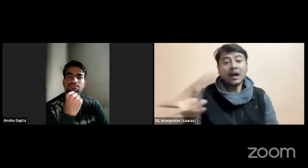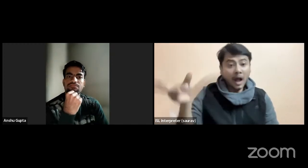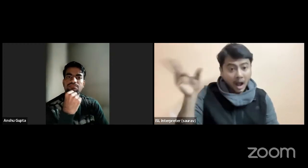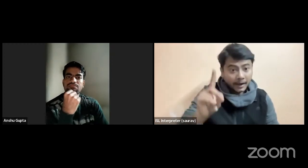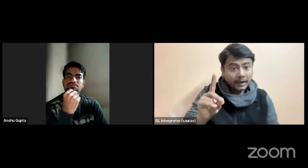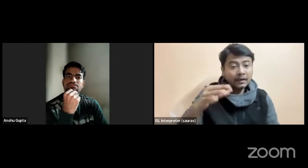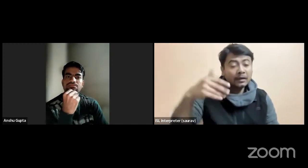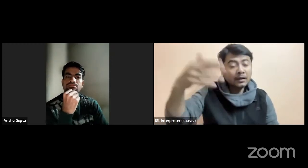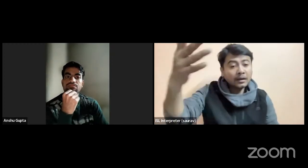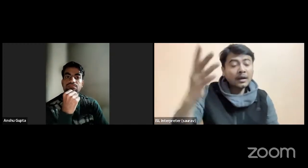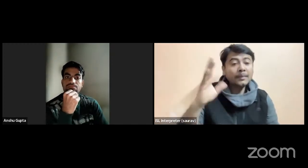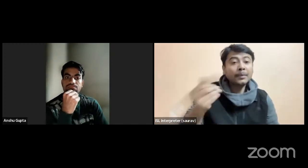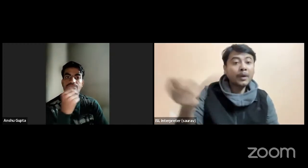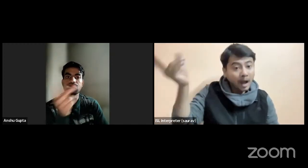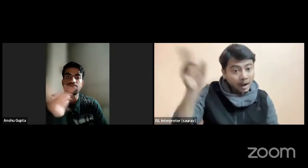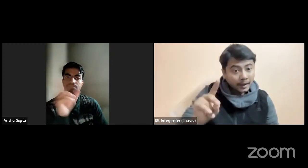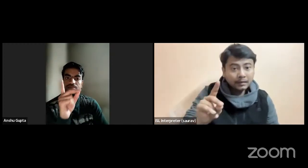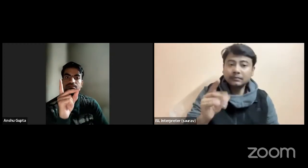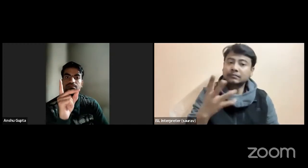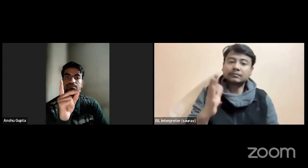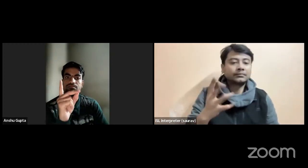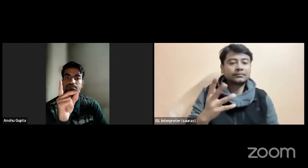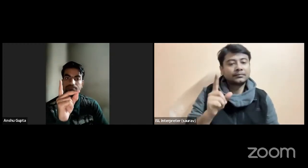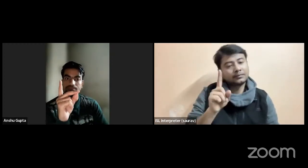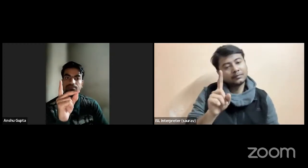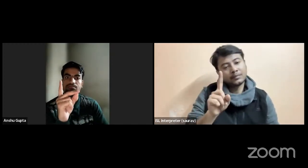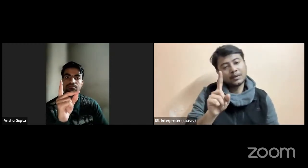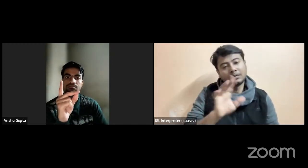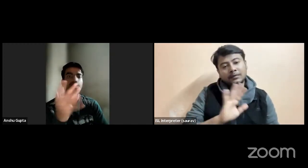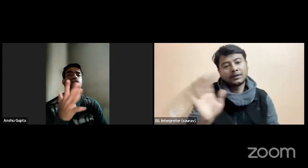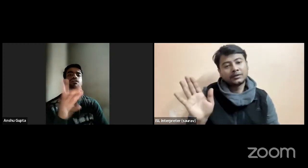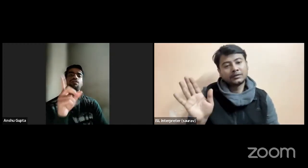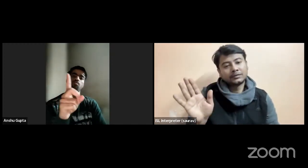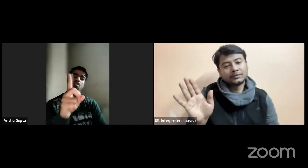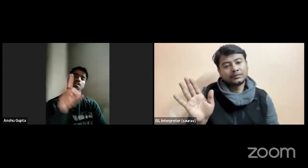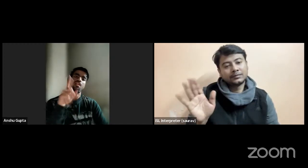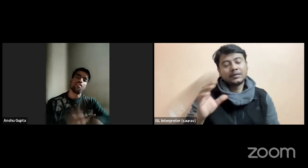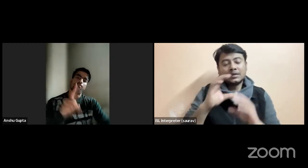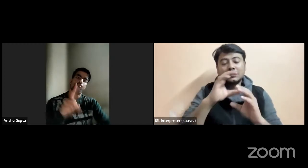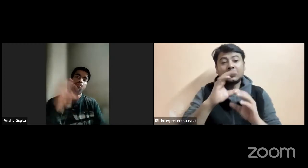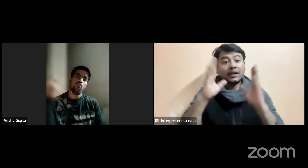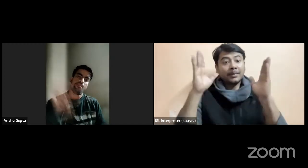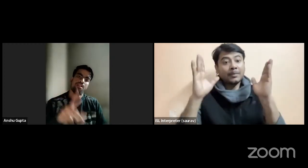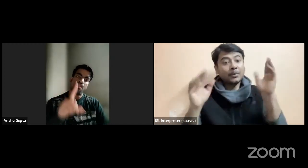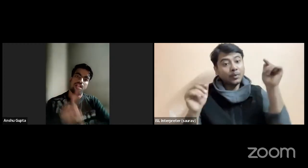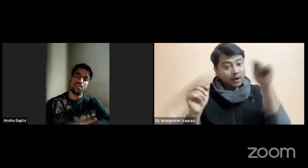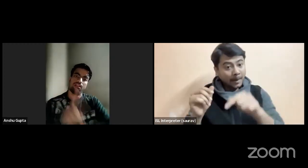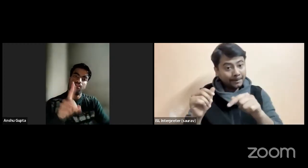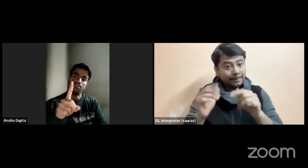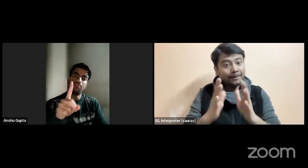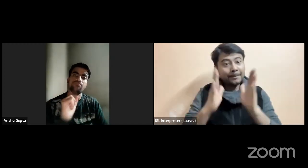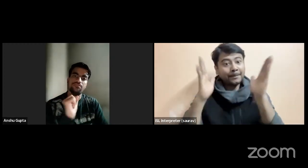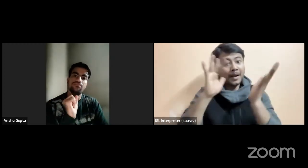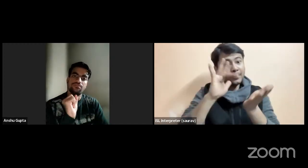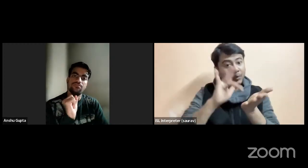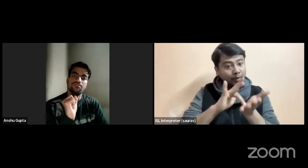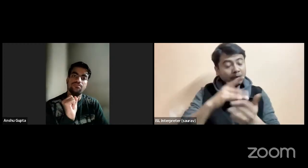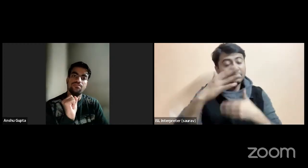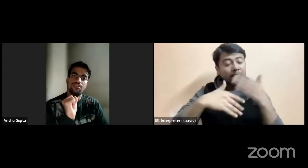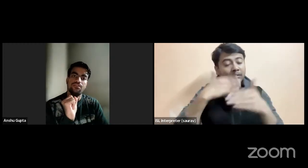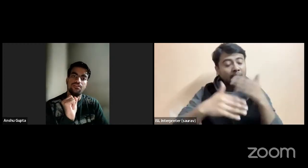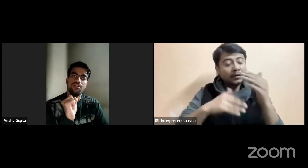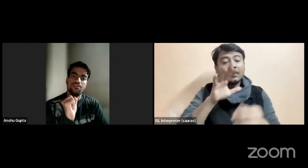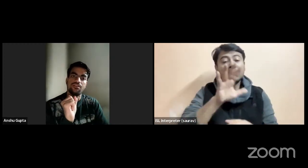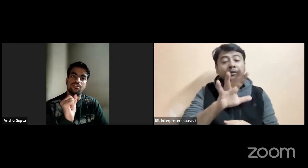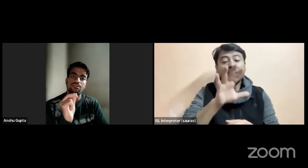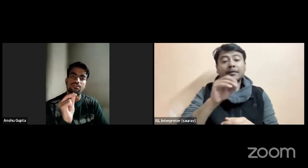The discussion was from the appearance of Lord Chaitanya Mahaprabhu. After that 500 years, Srila Prabhupada comes. And